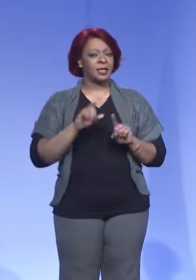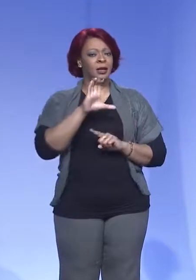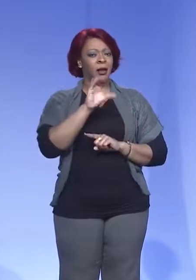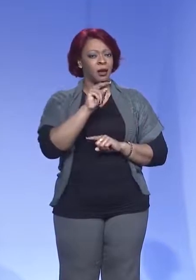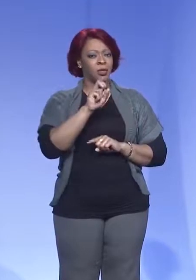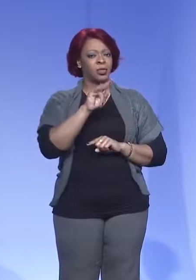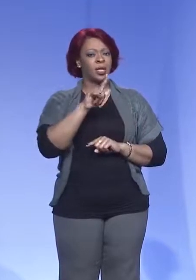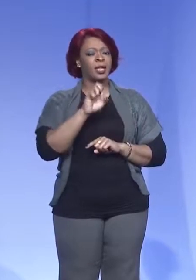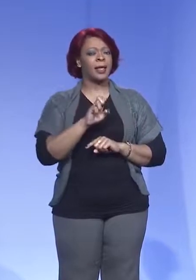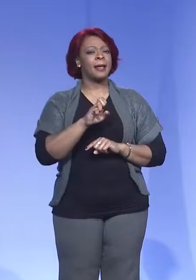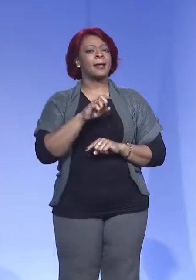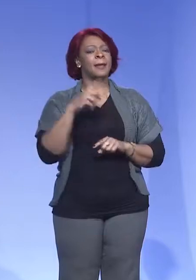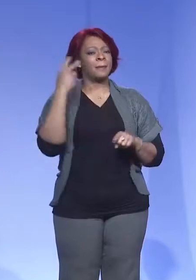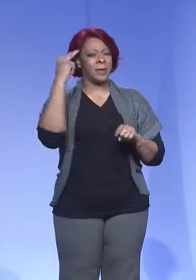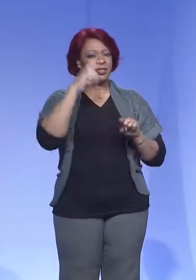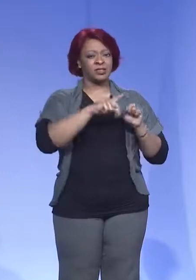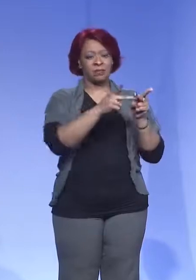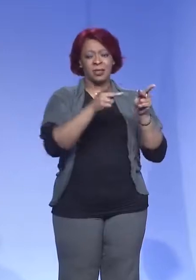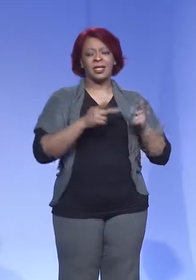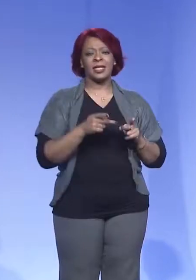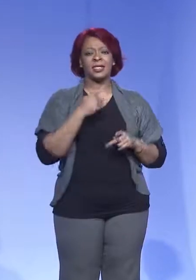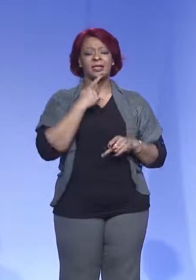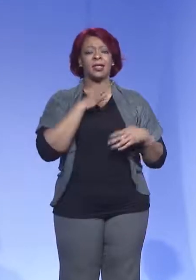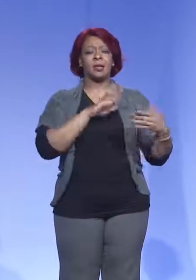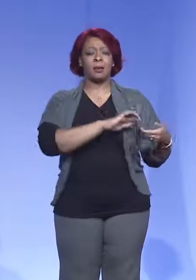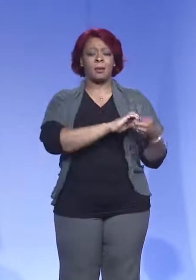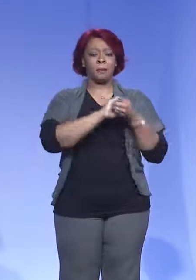Mexico in Omaha sent a letter explaining the